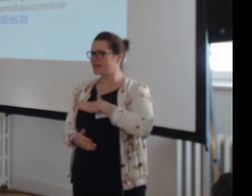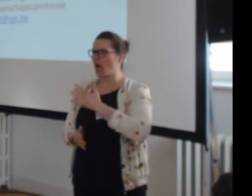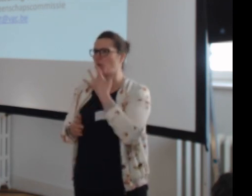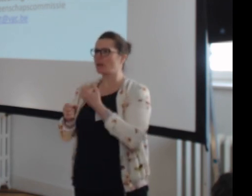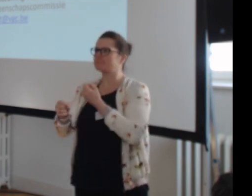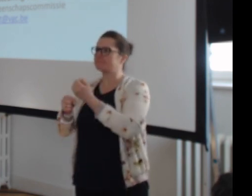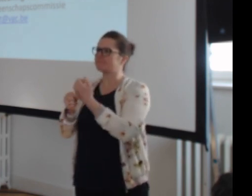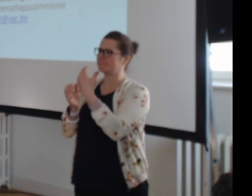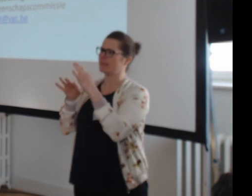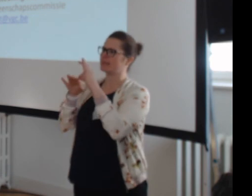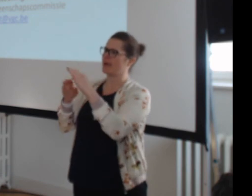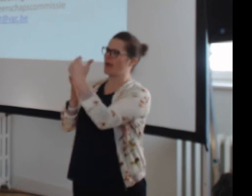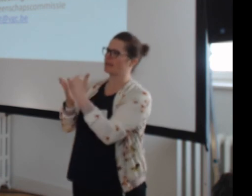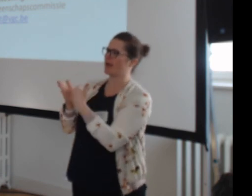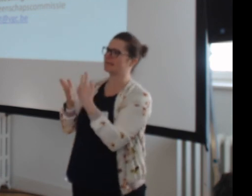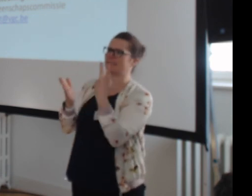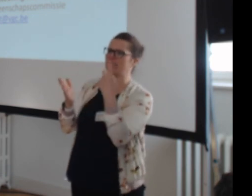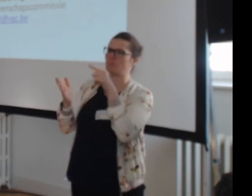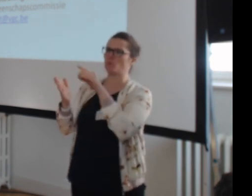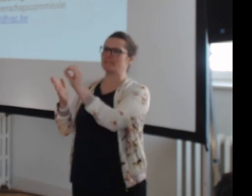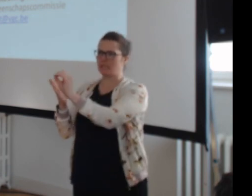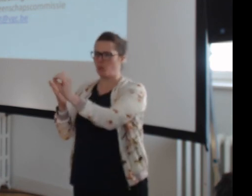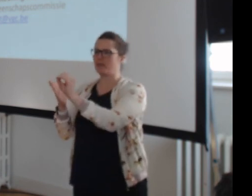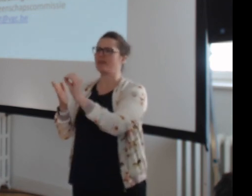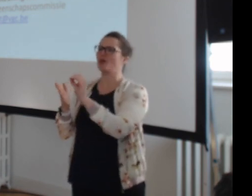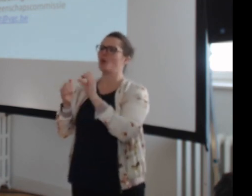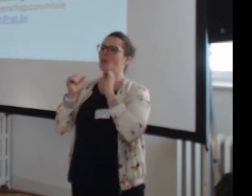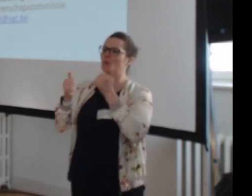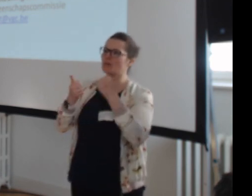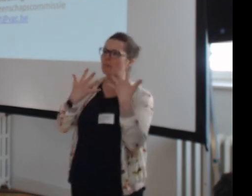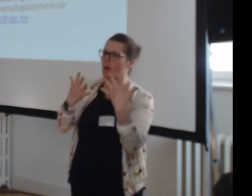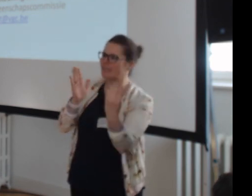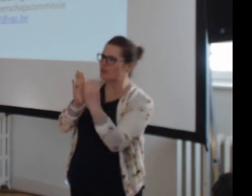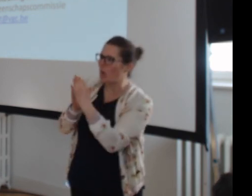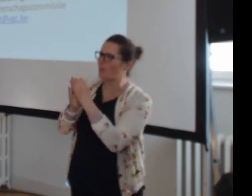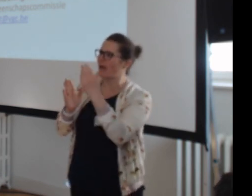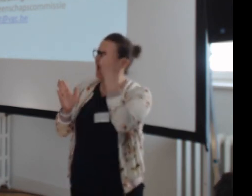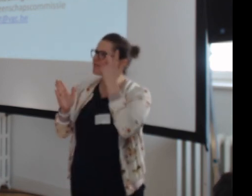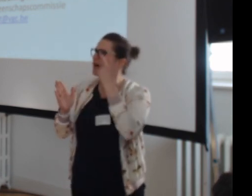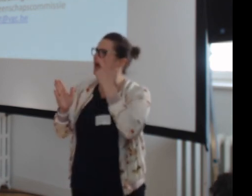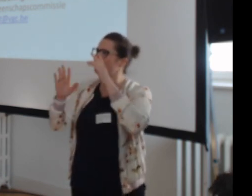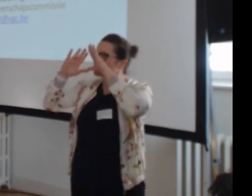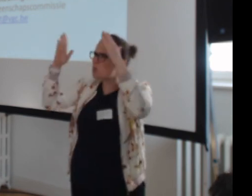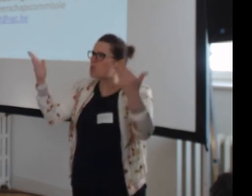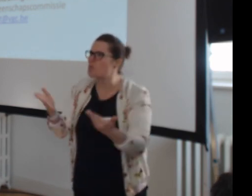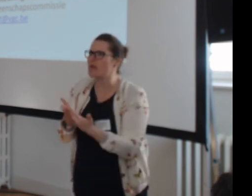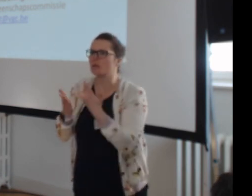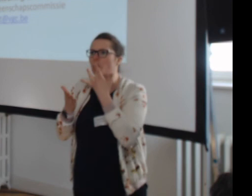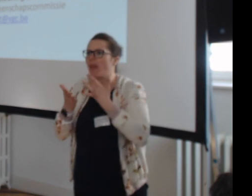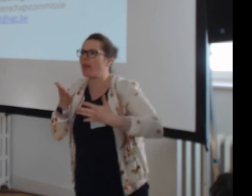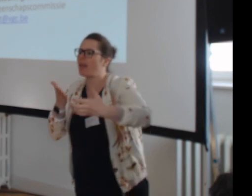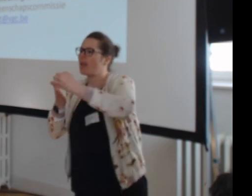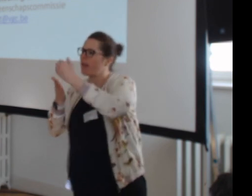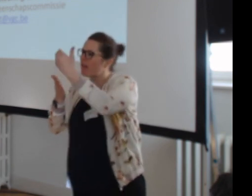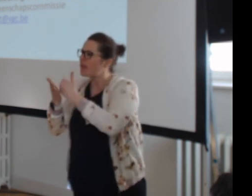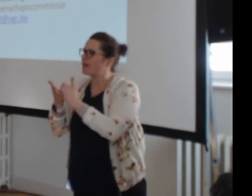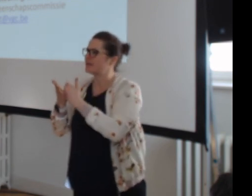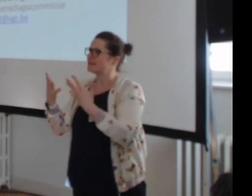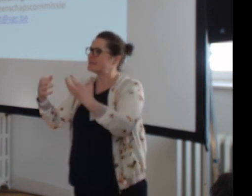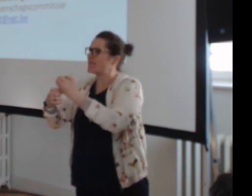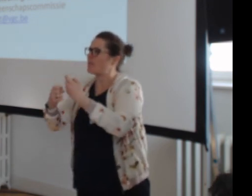guidelines 2.0 with a lot of good practices and experience from all over the world with lots of